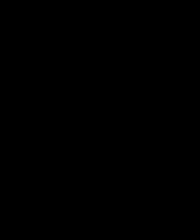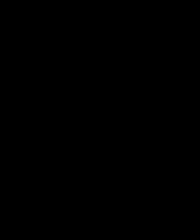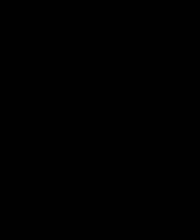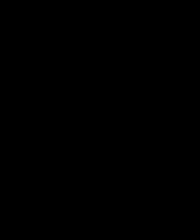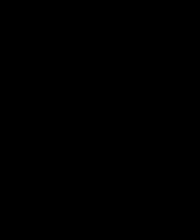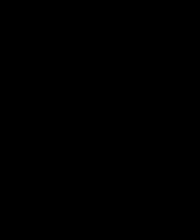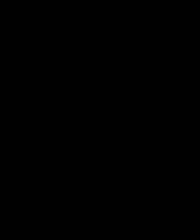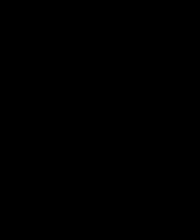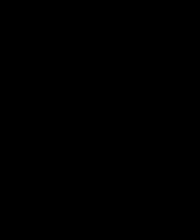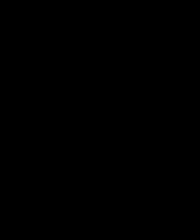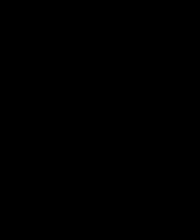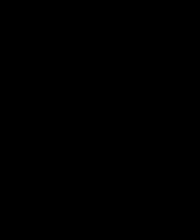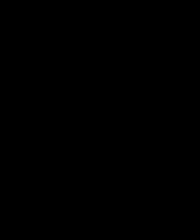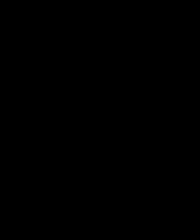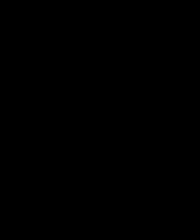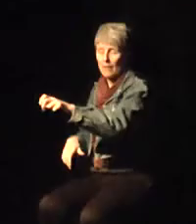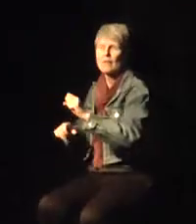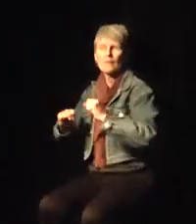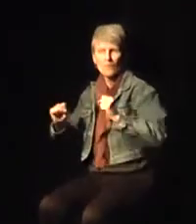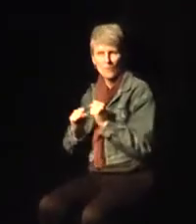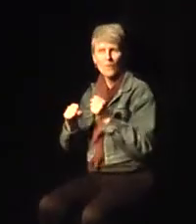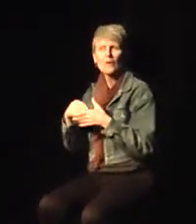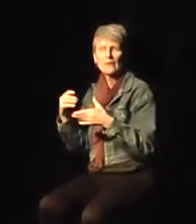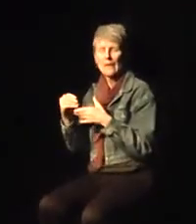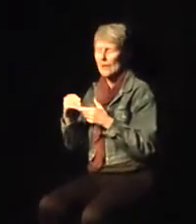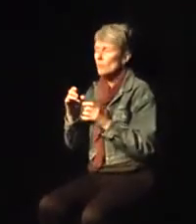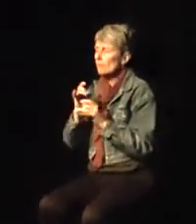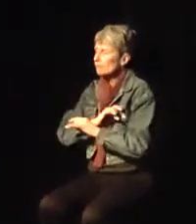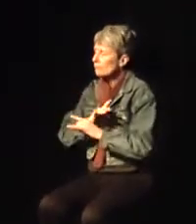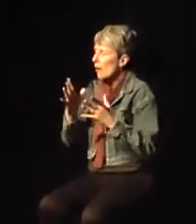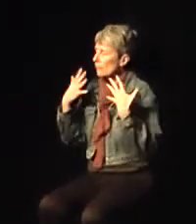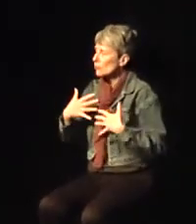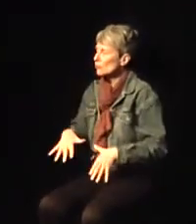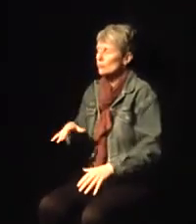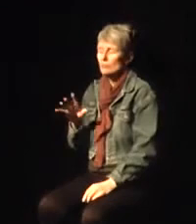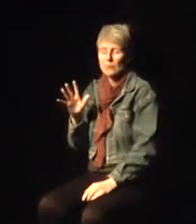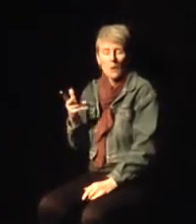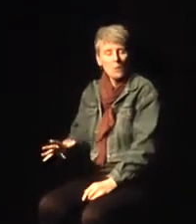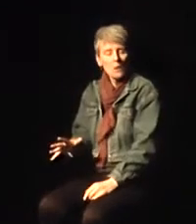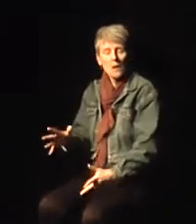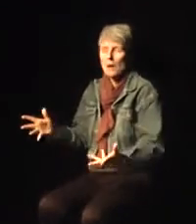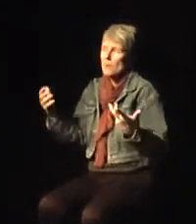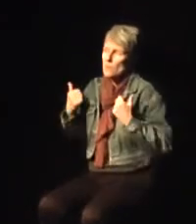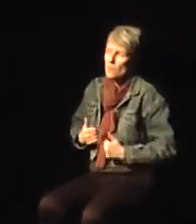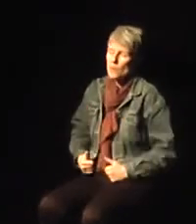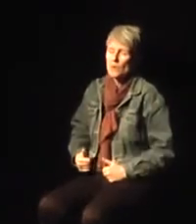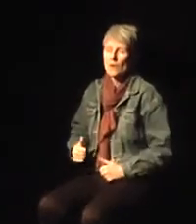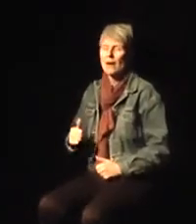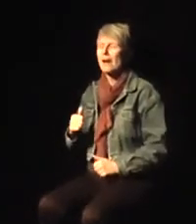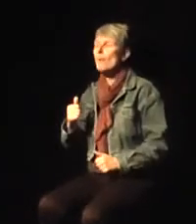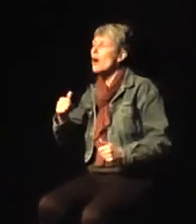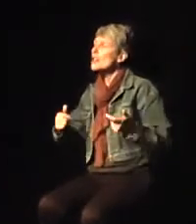wear my regular clothes under my costume. It is a terrible costume. It's something I don't want to wear. I want to dress